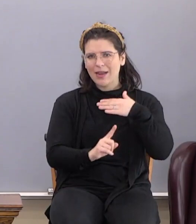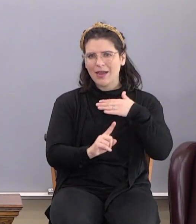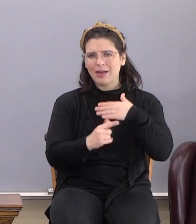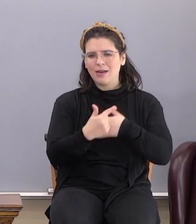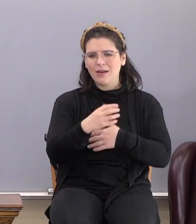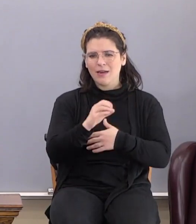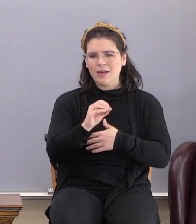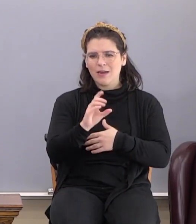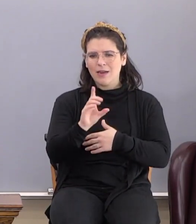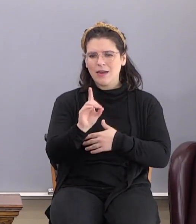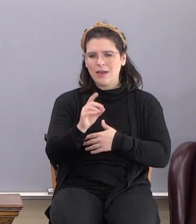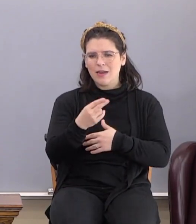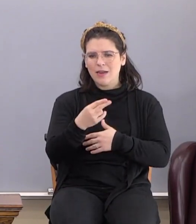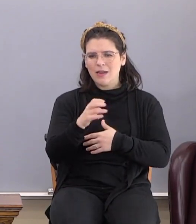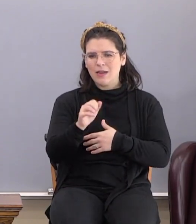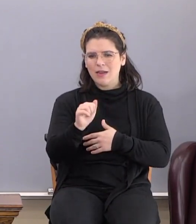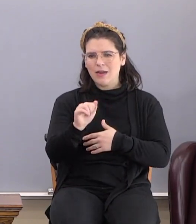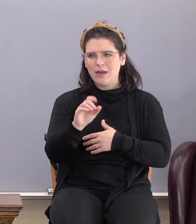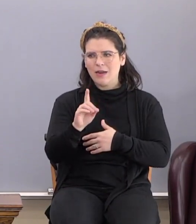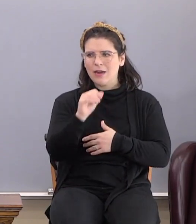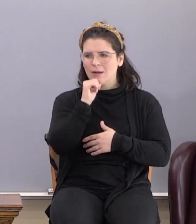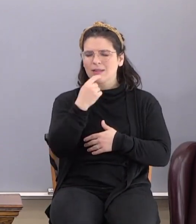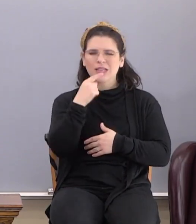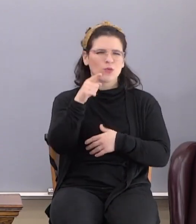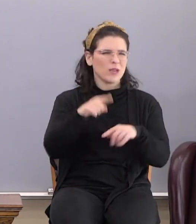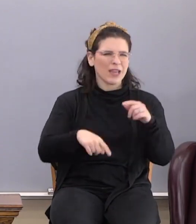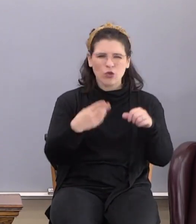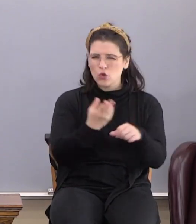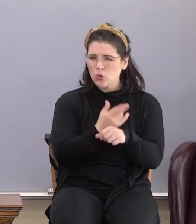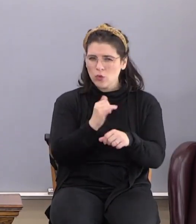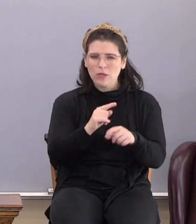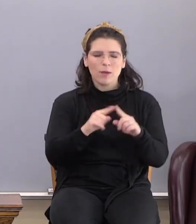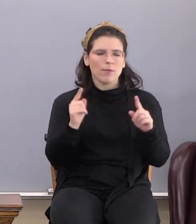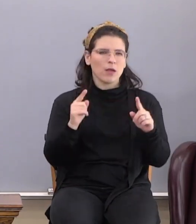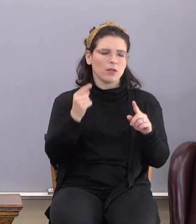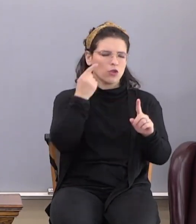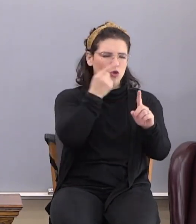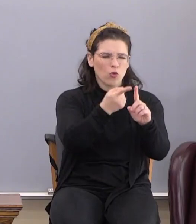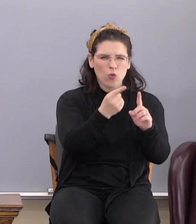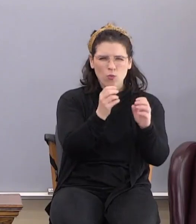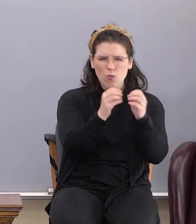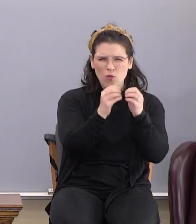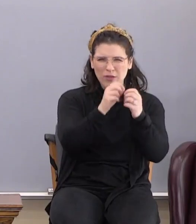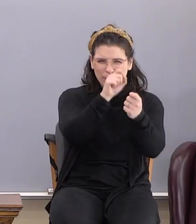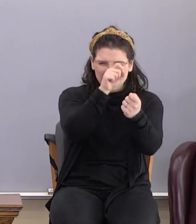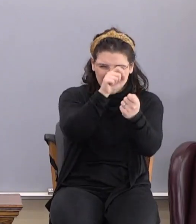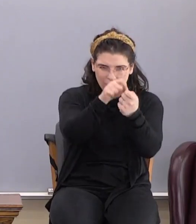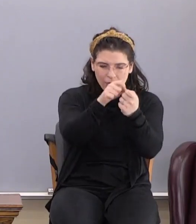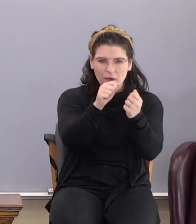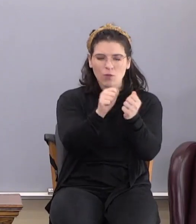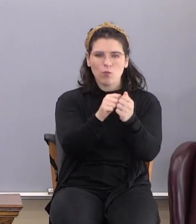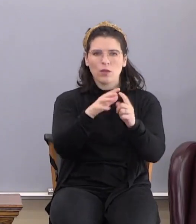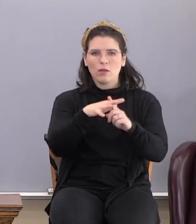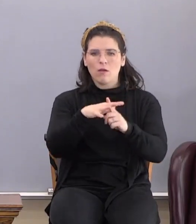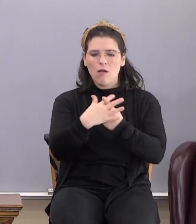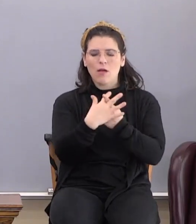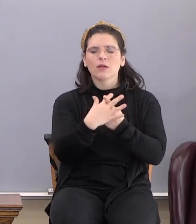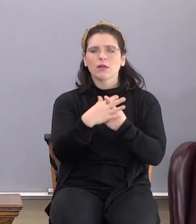I'm not saying you can't use verse 17, but the thrust is a little more specific, okay? In light of the context, the